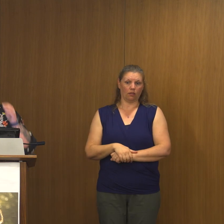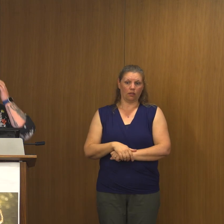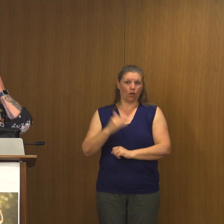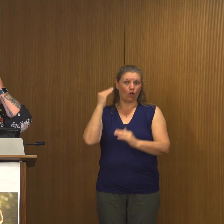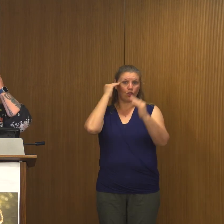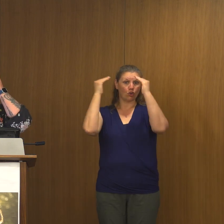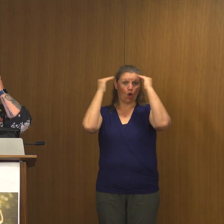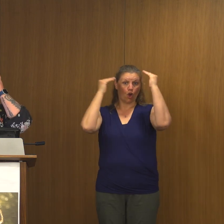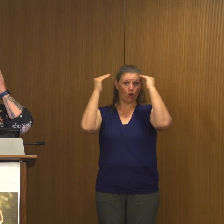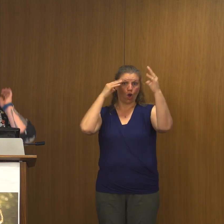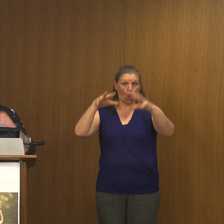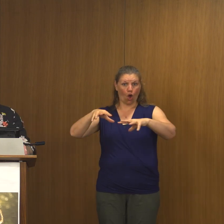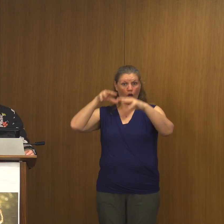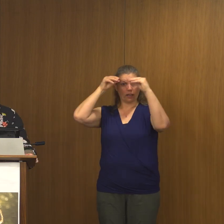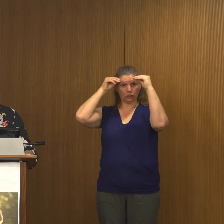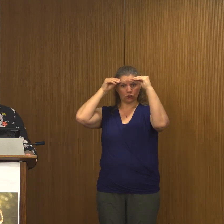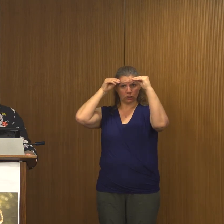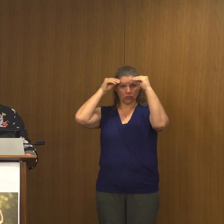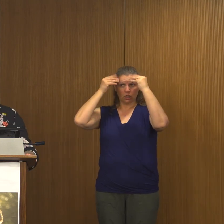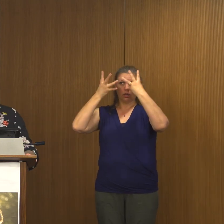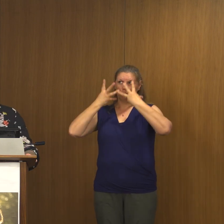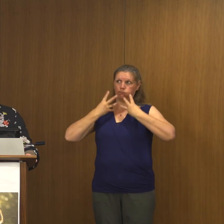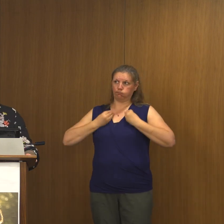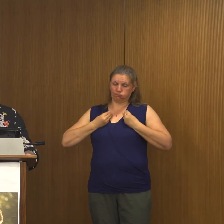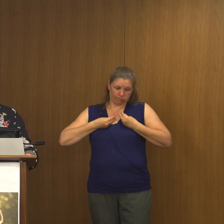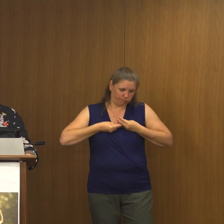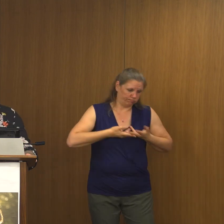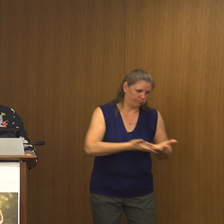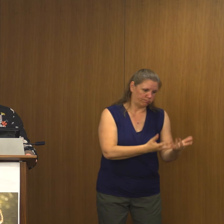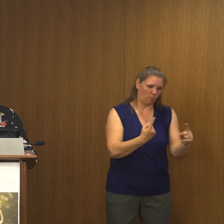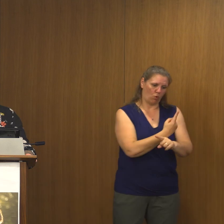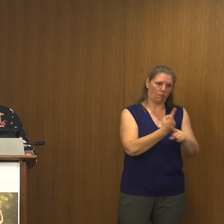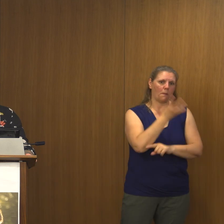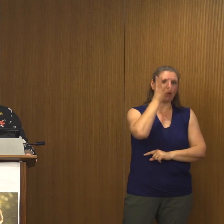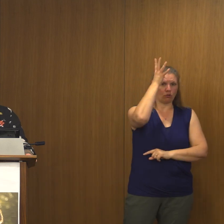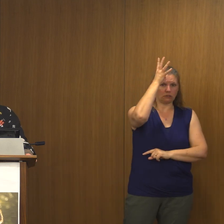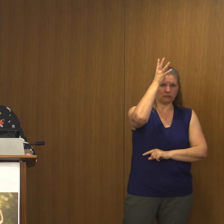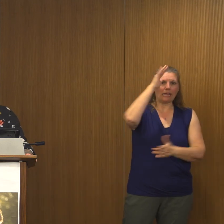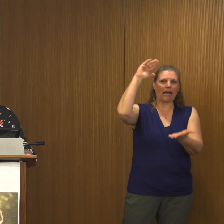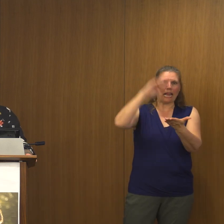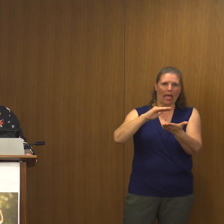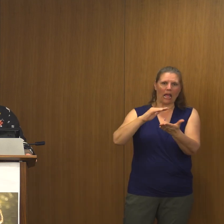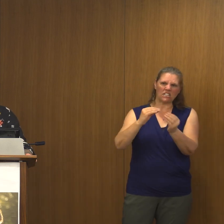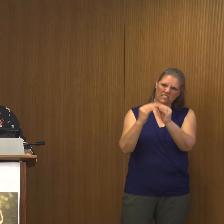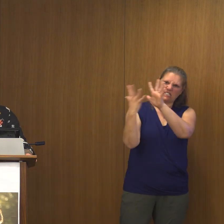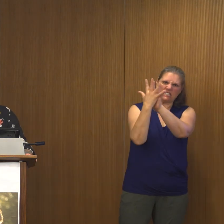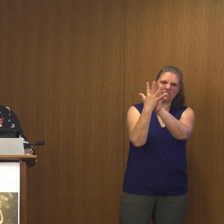down into my parenting and helped me advocate for Luke with less conflict and much more evidence